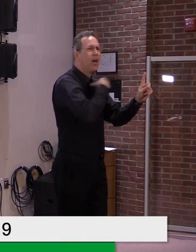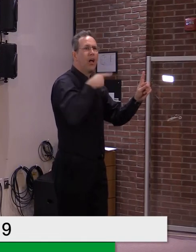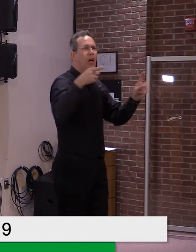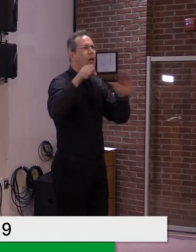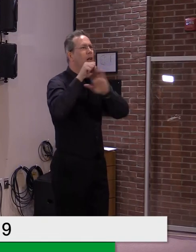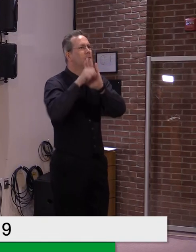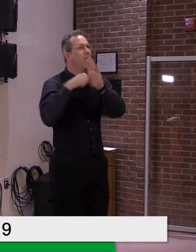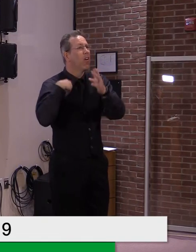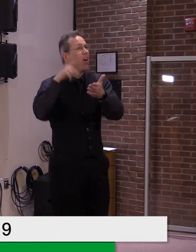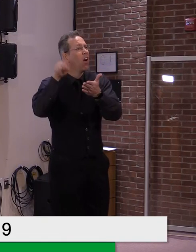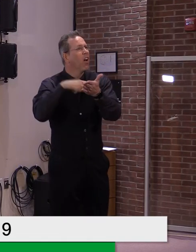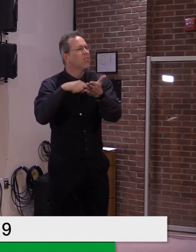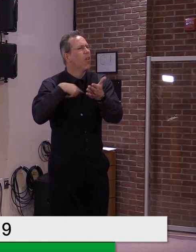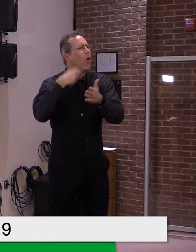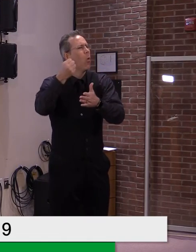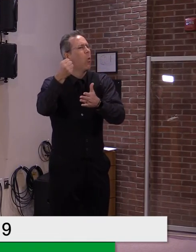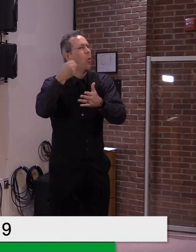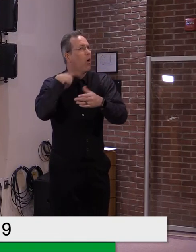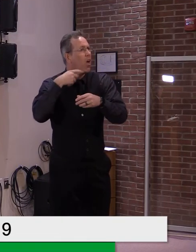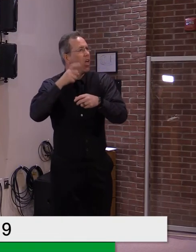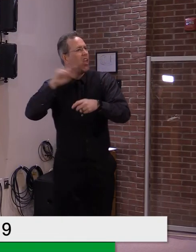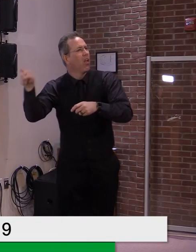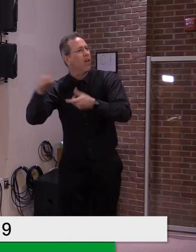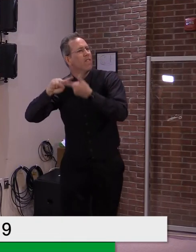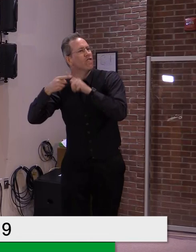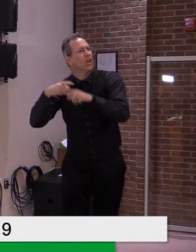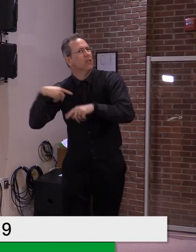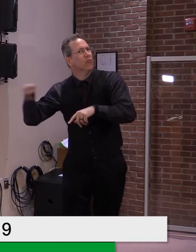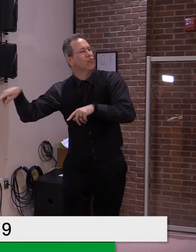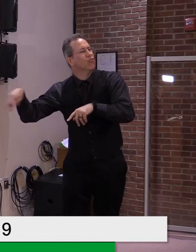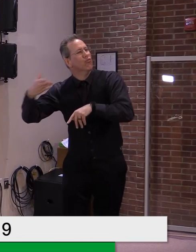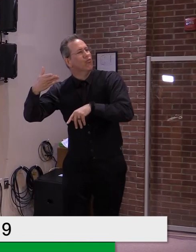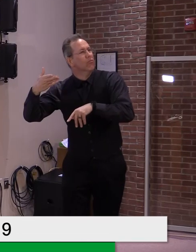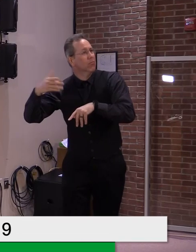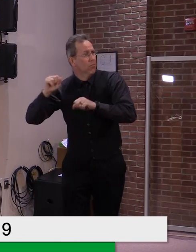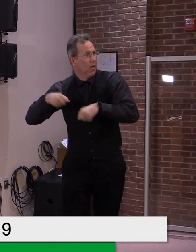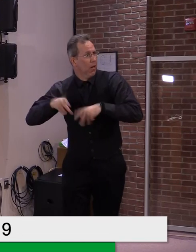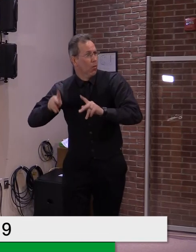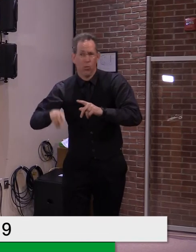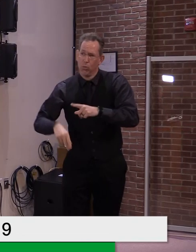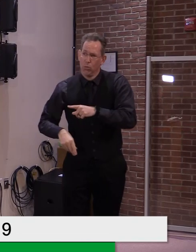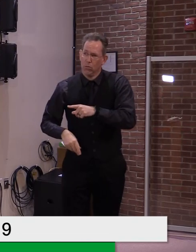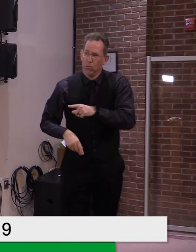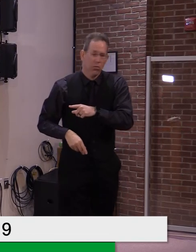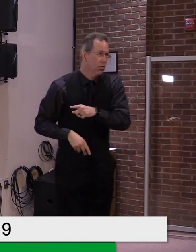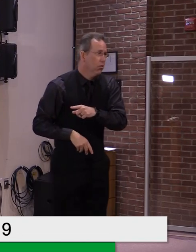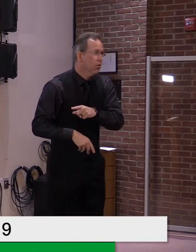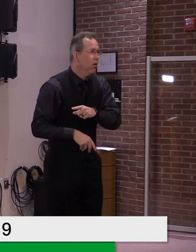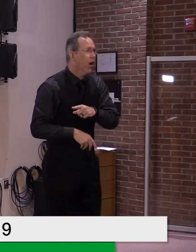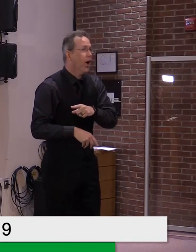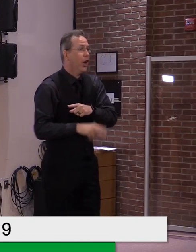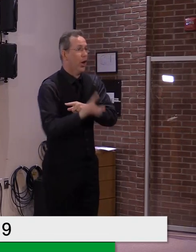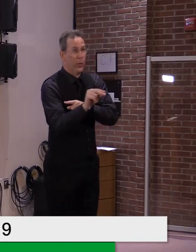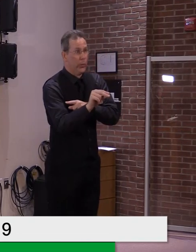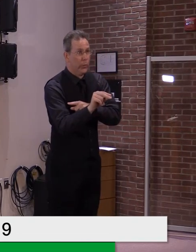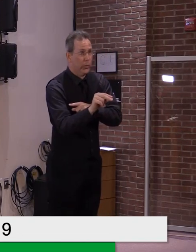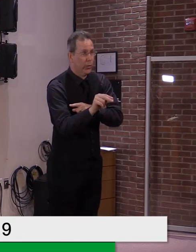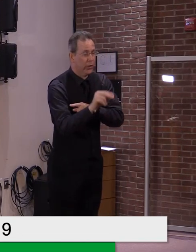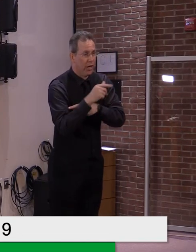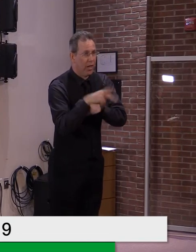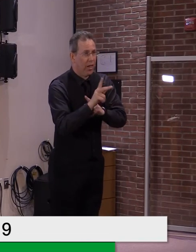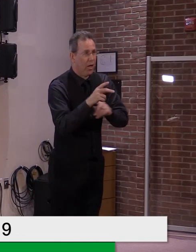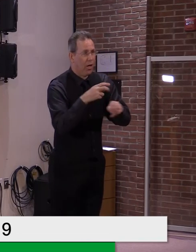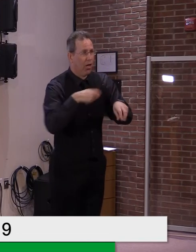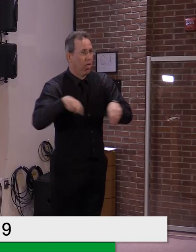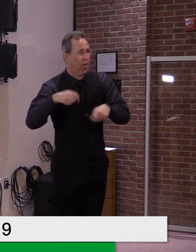have to answer. So the answer is no. The good thing is, as we start getting into